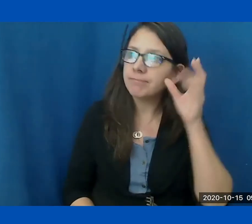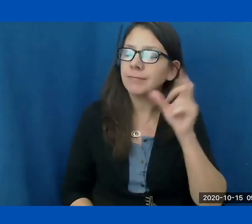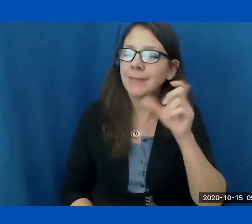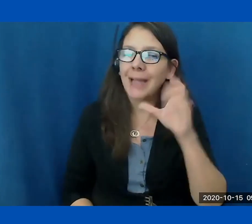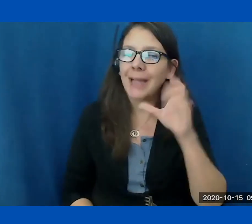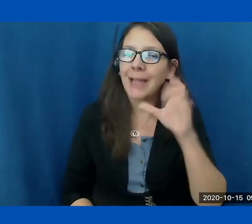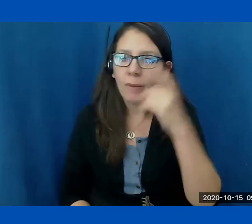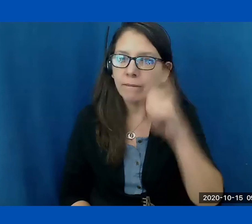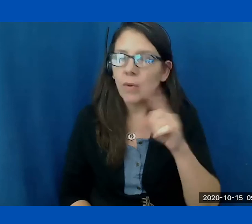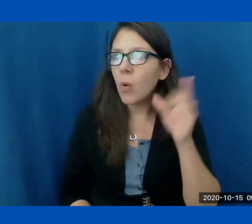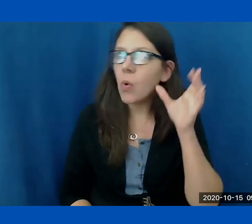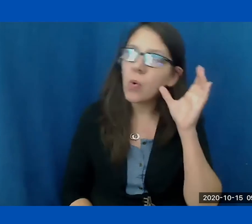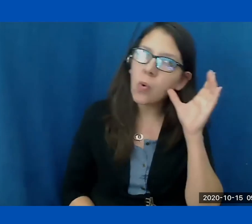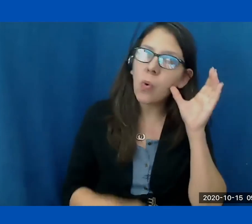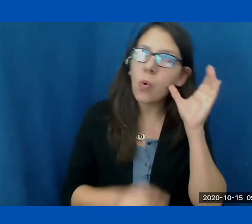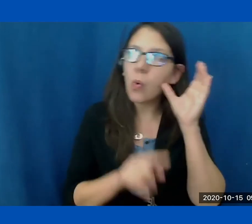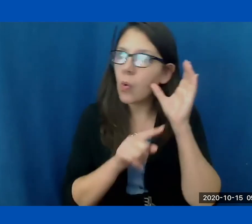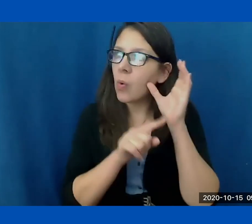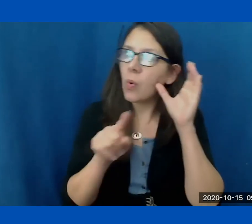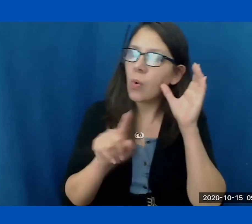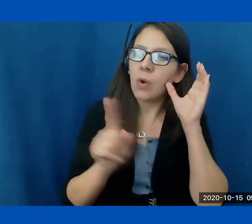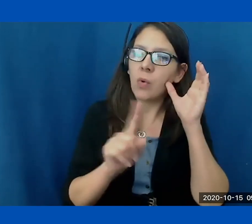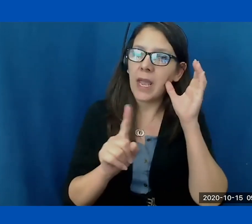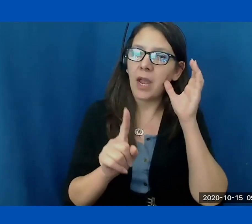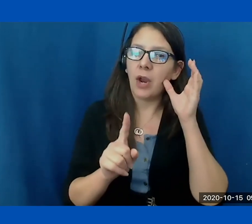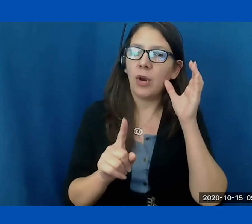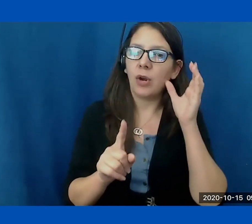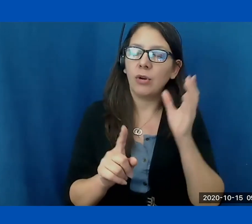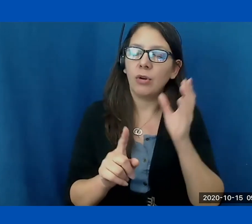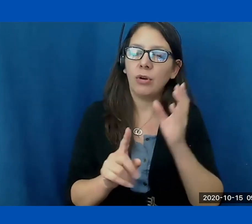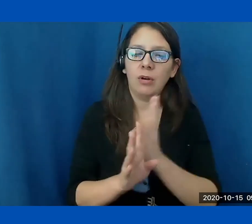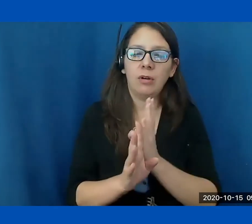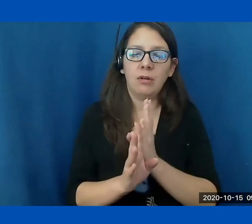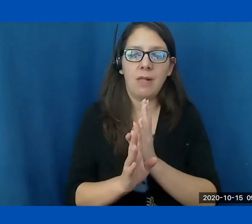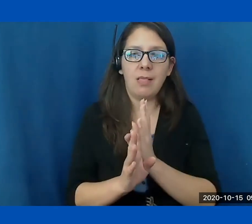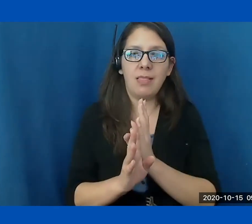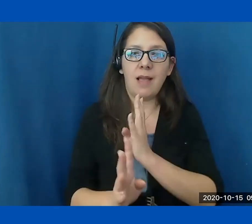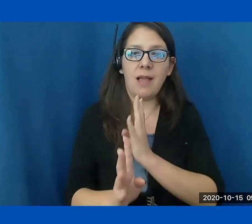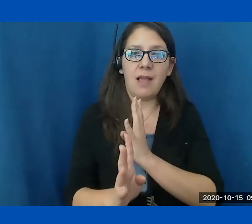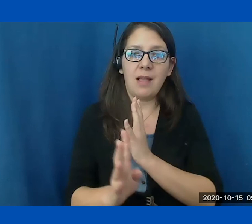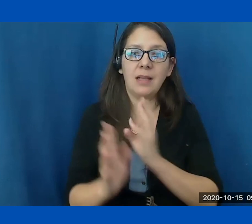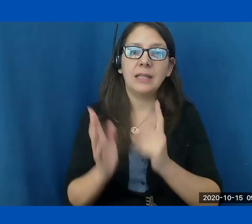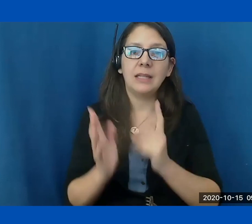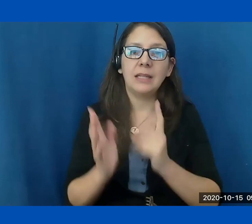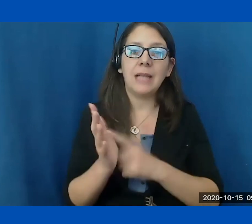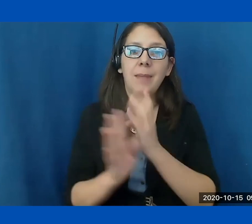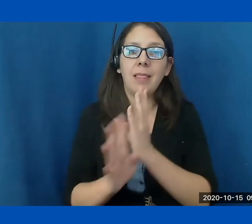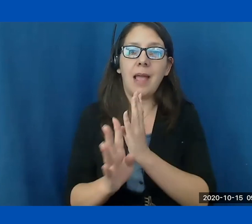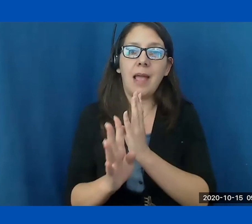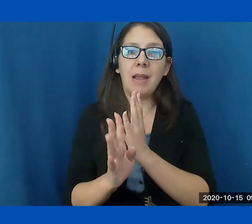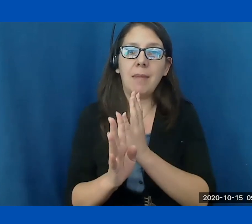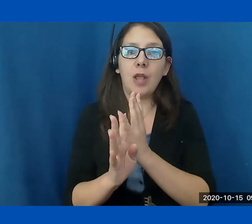the line that is usually kind of sometimes it's not straight, right? Sometimes it might be shaped like an